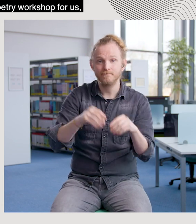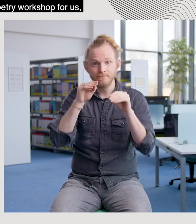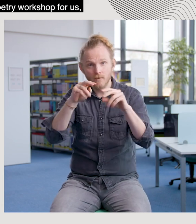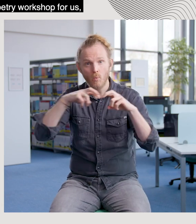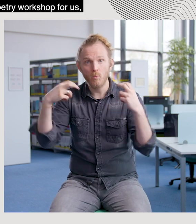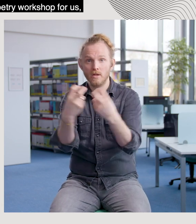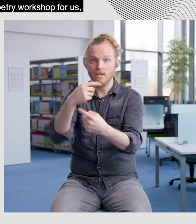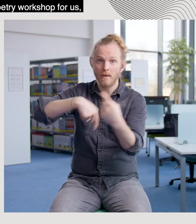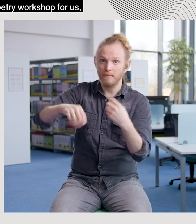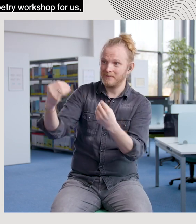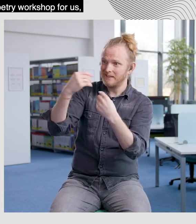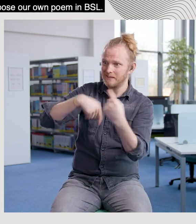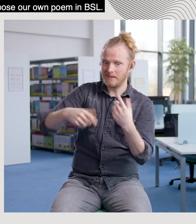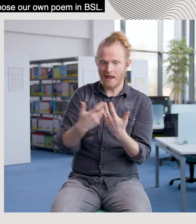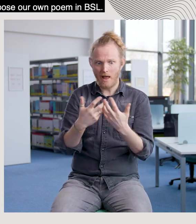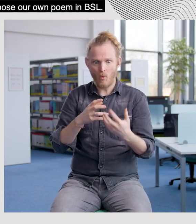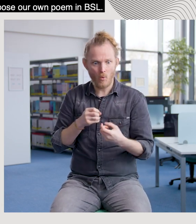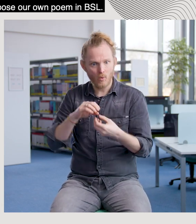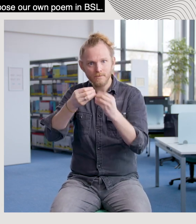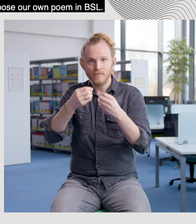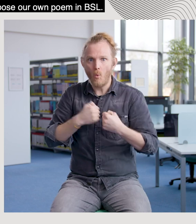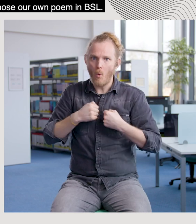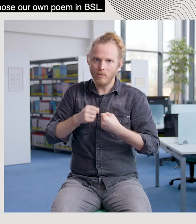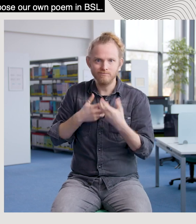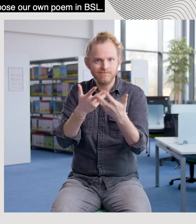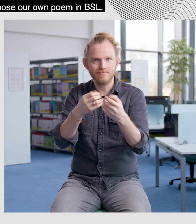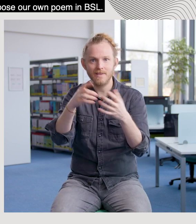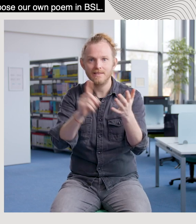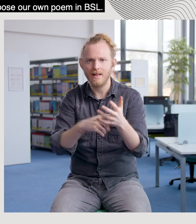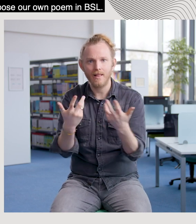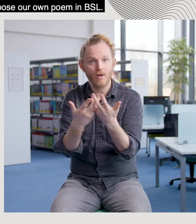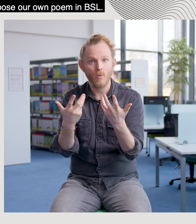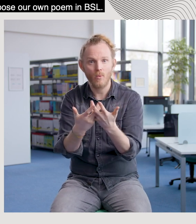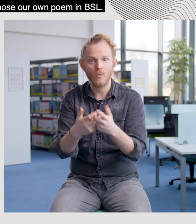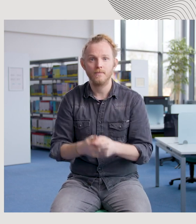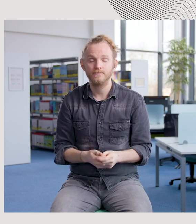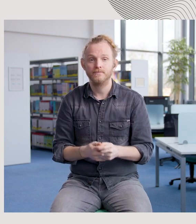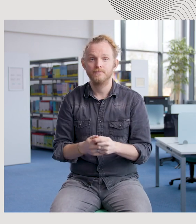run a BSL poetry workshop for us, where we learnt how to compose our own poem in BSL.